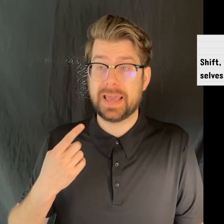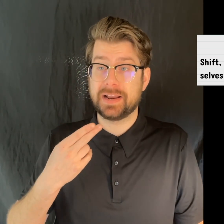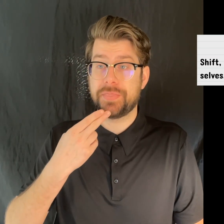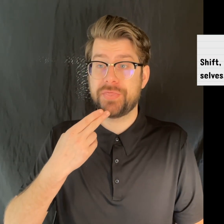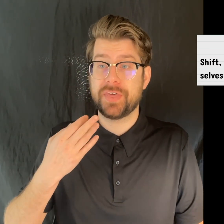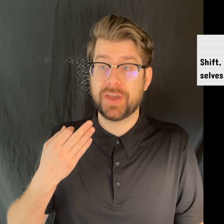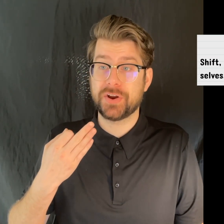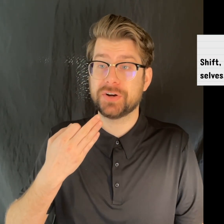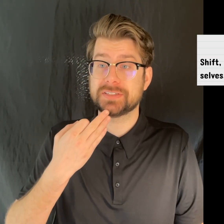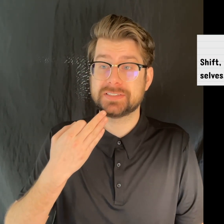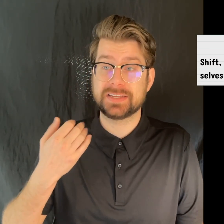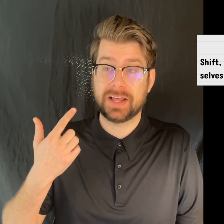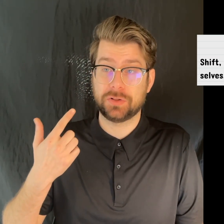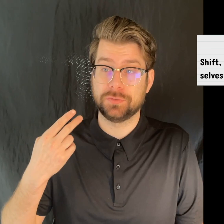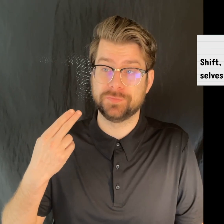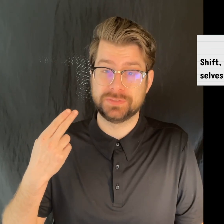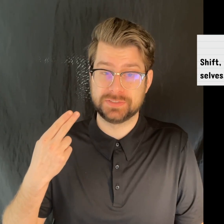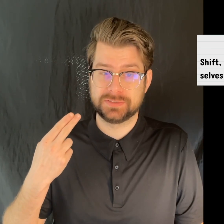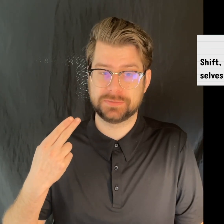and their selves.